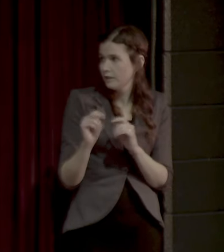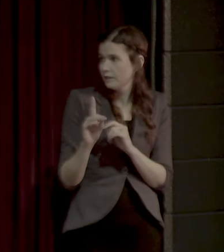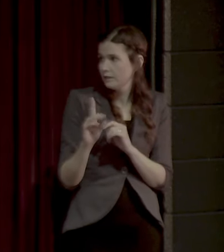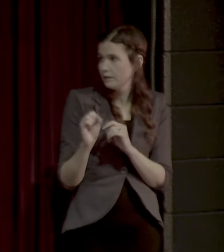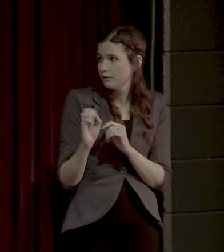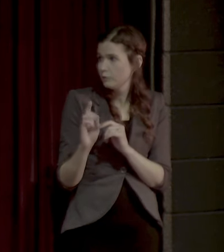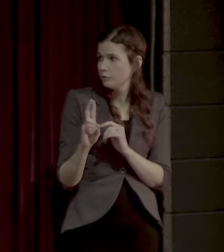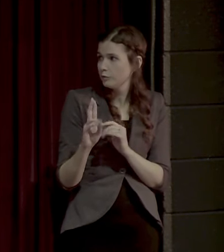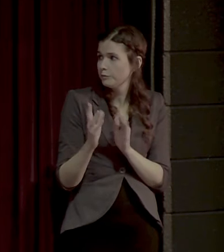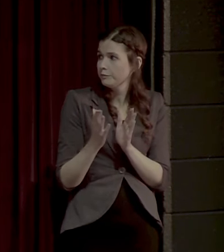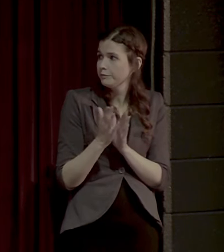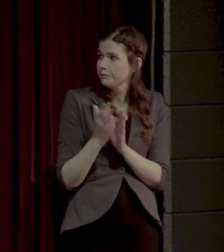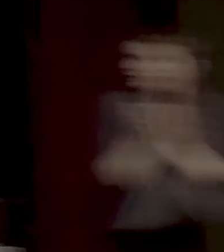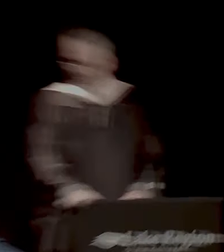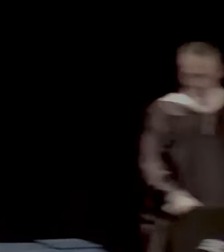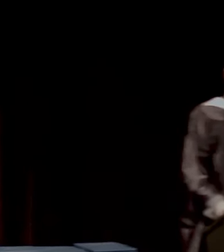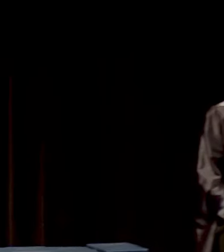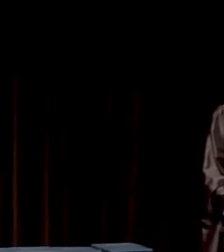Congratulations, Emily.